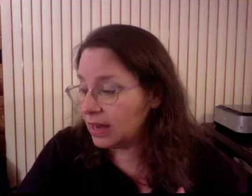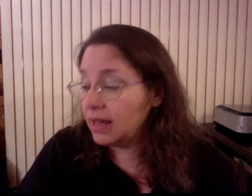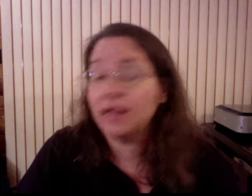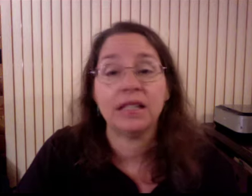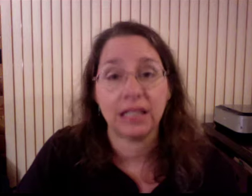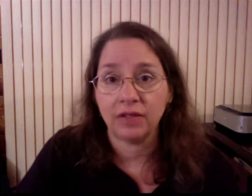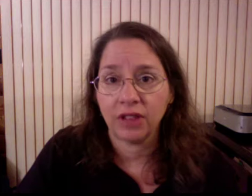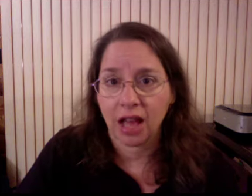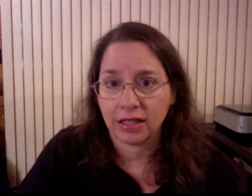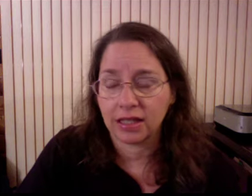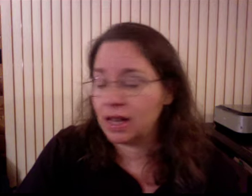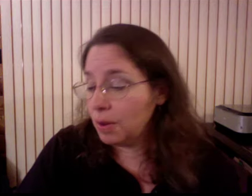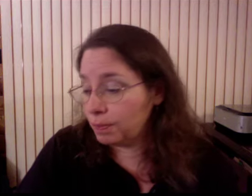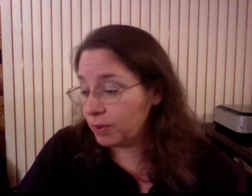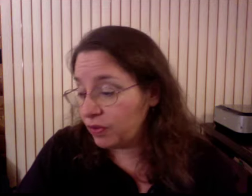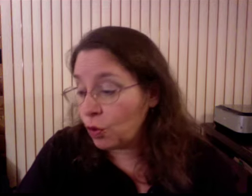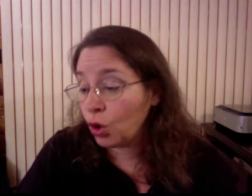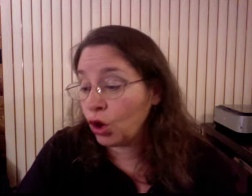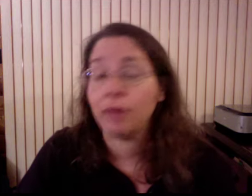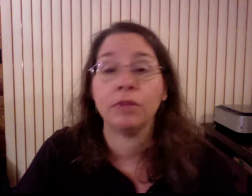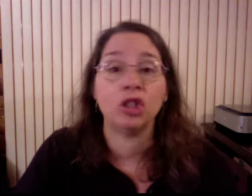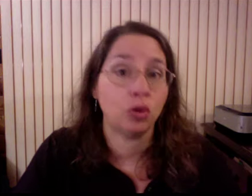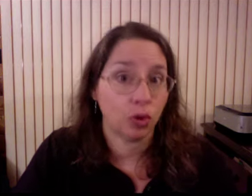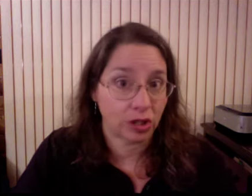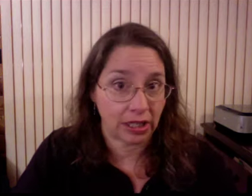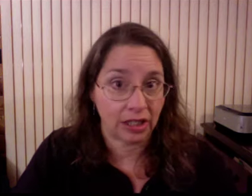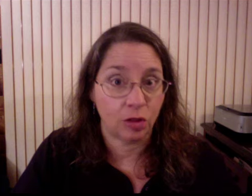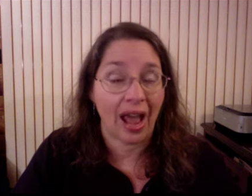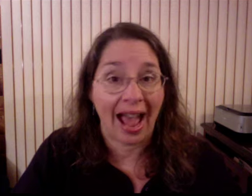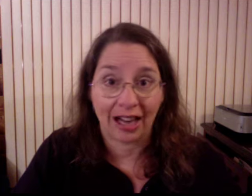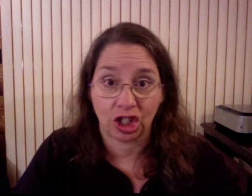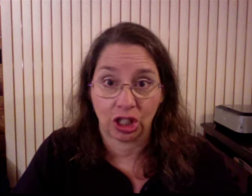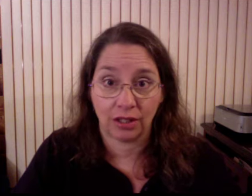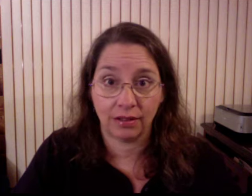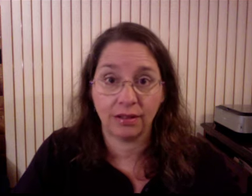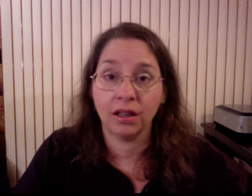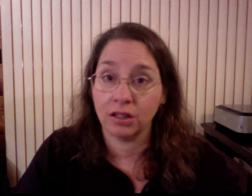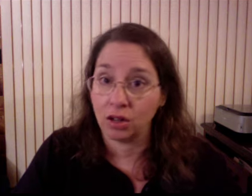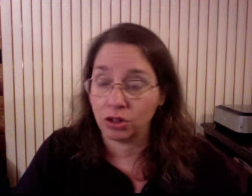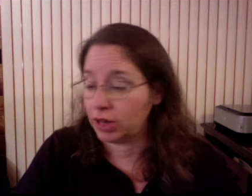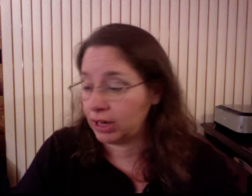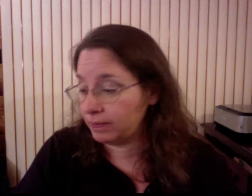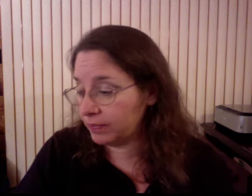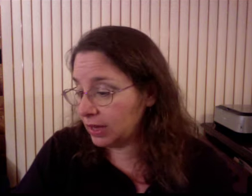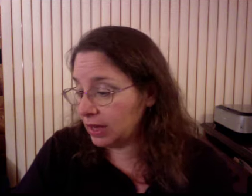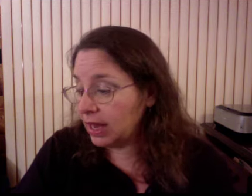The sin of lust, before it matures into action, adultery,